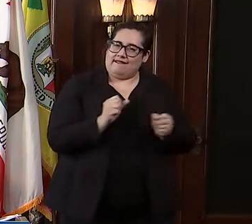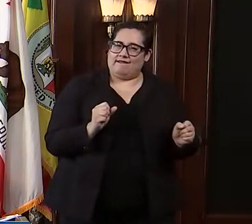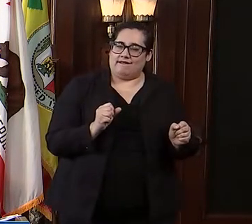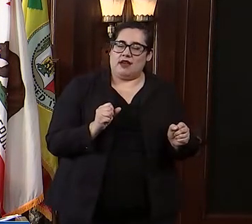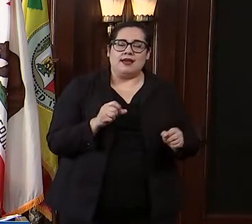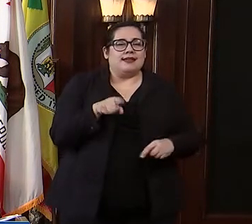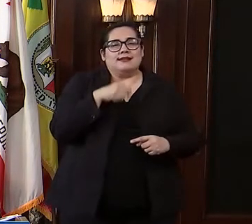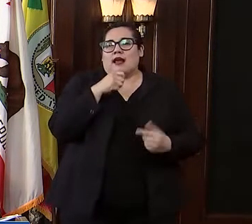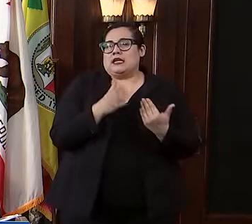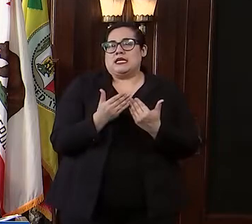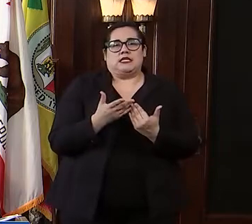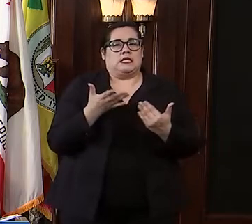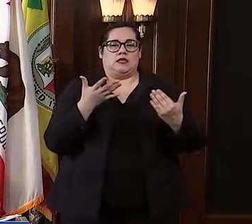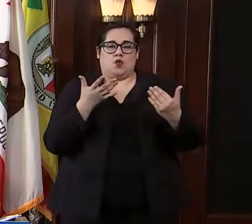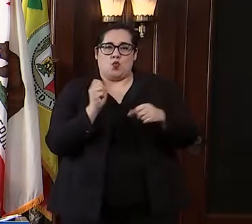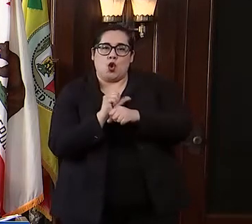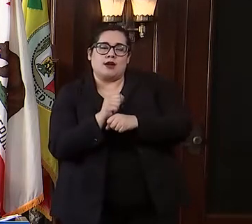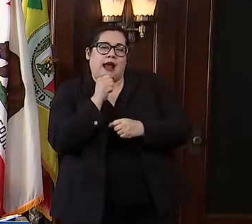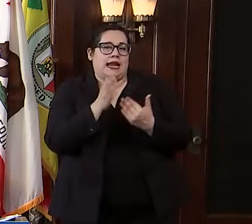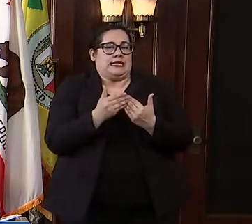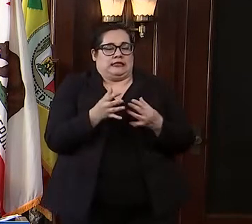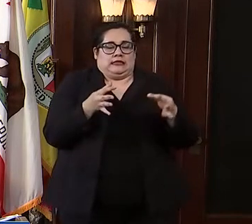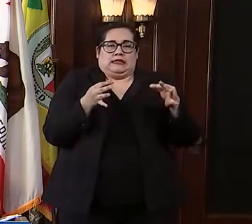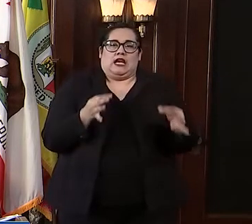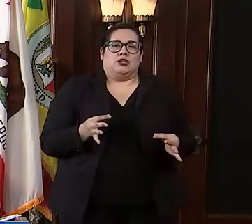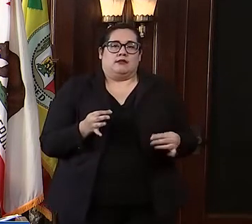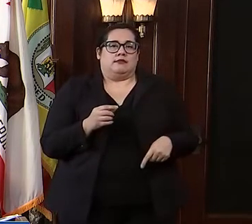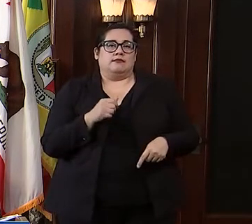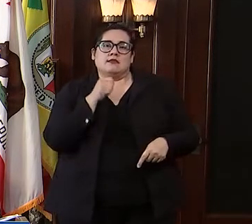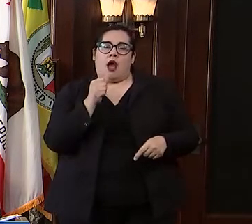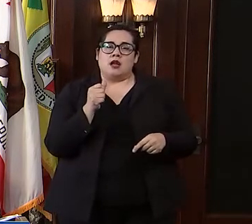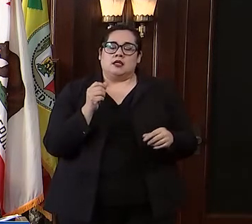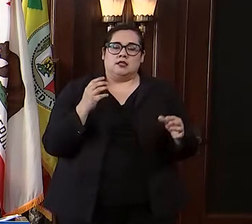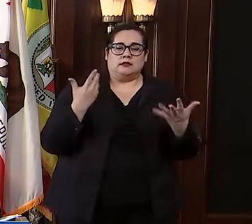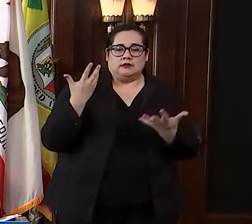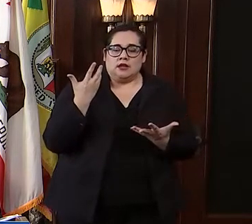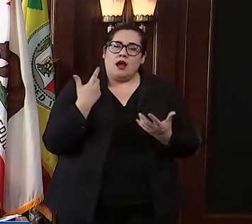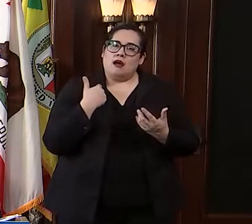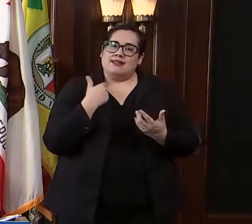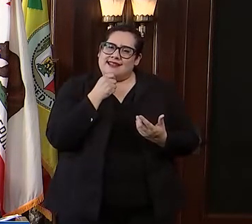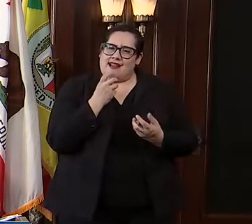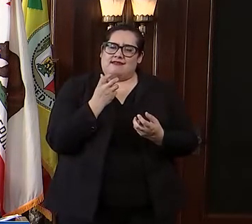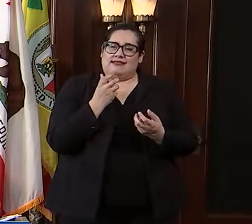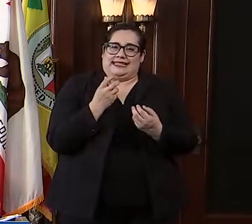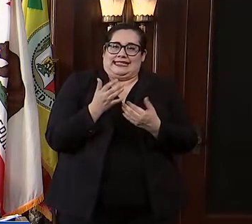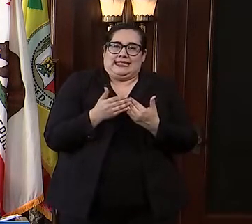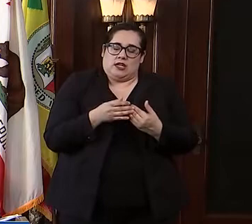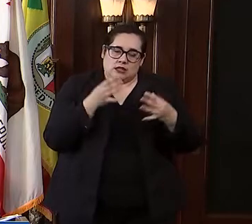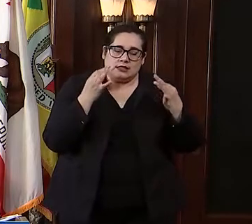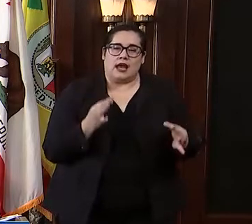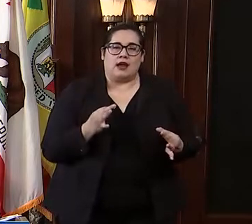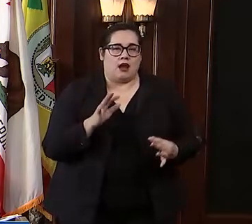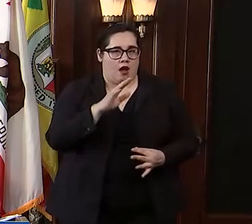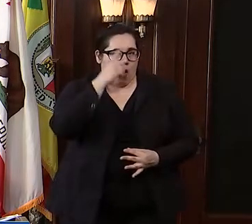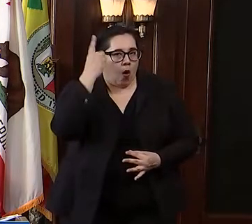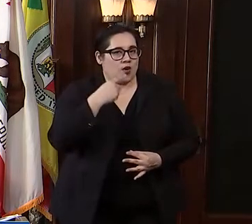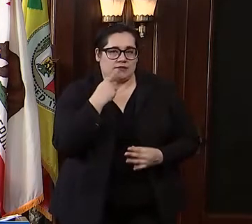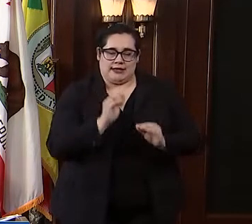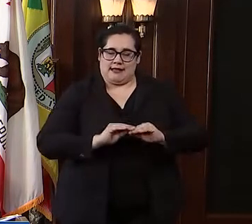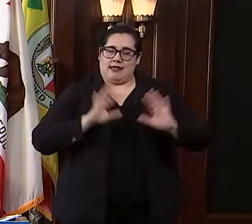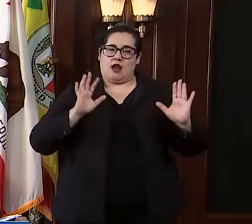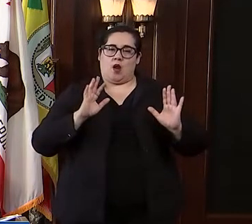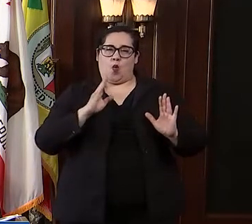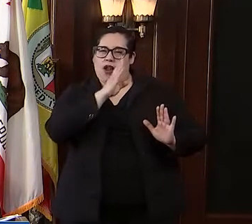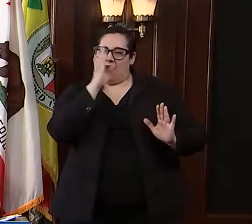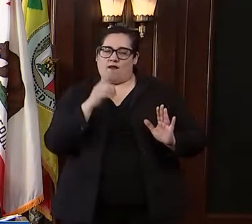easy work. These are not easy decisions to make. And I've always said we would not do things one day earlier than we needed to or one